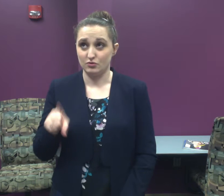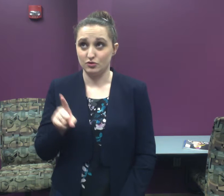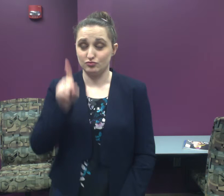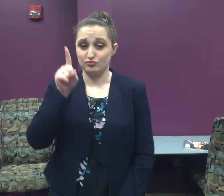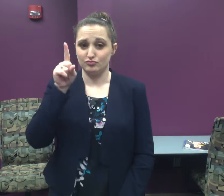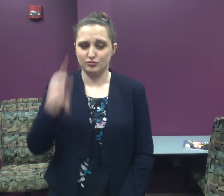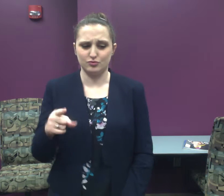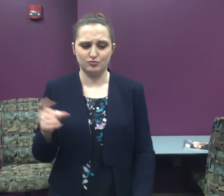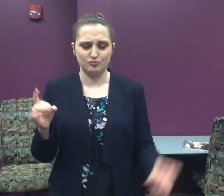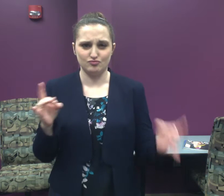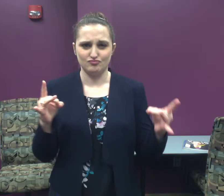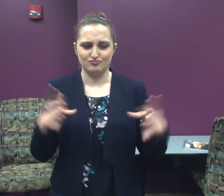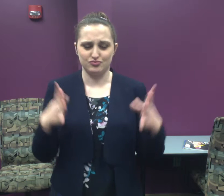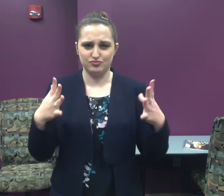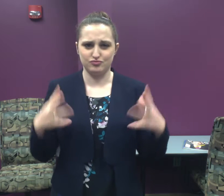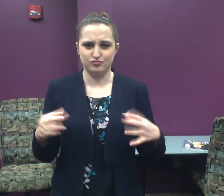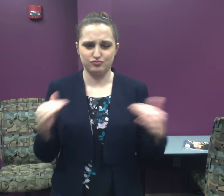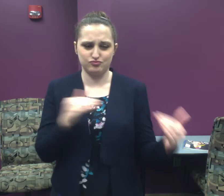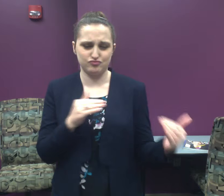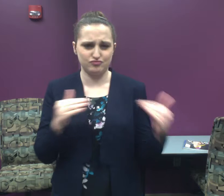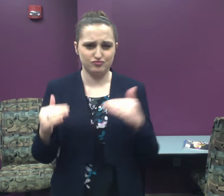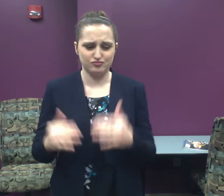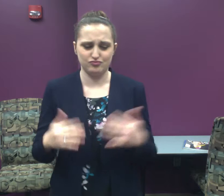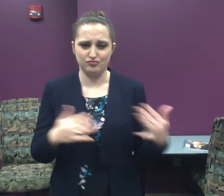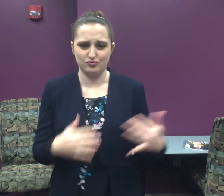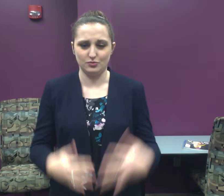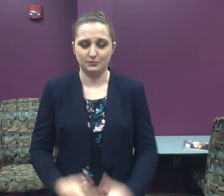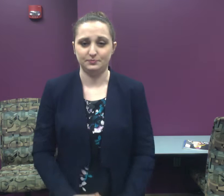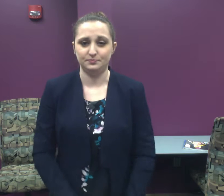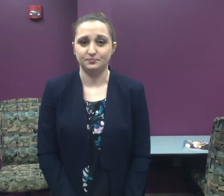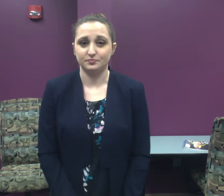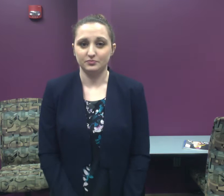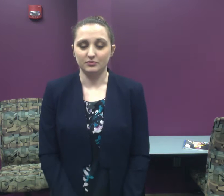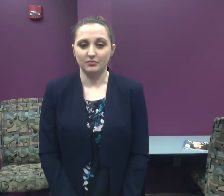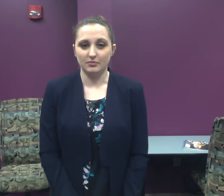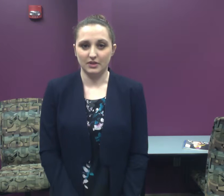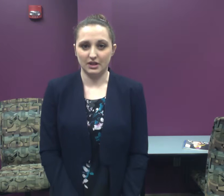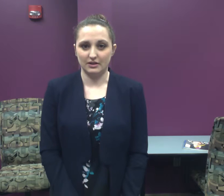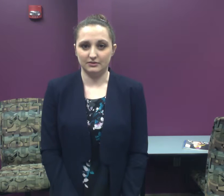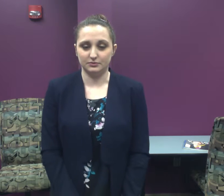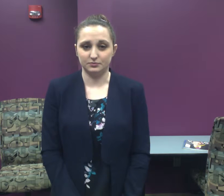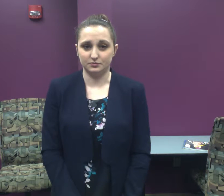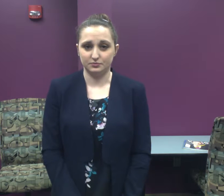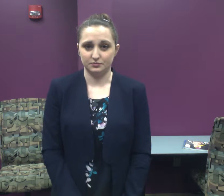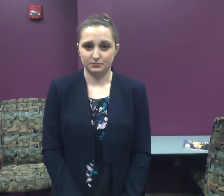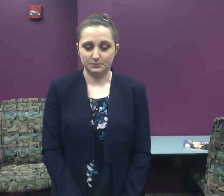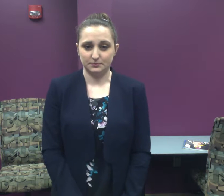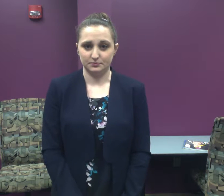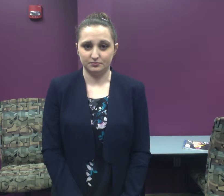on the Ice. And so the war on the Eastern Front was a total war. It